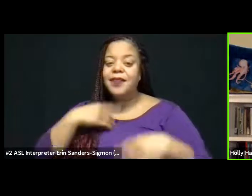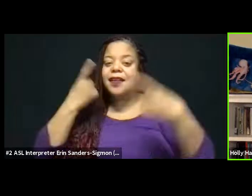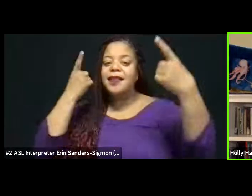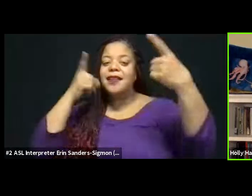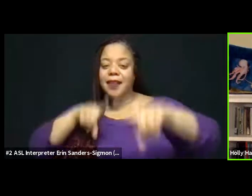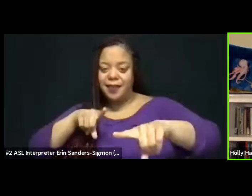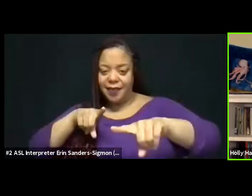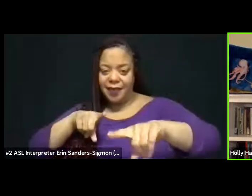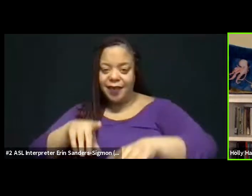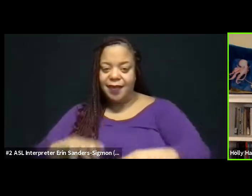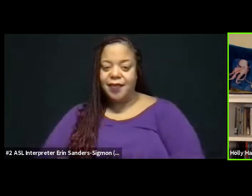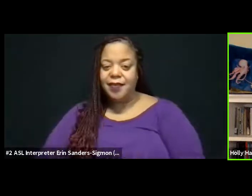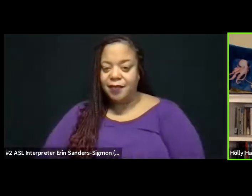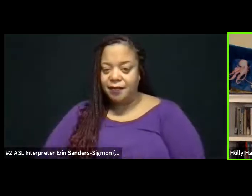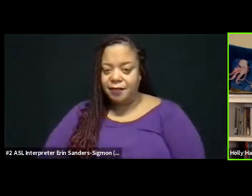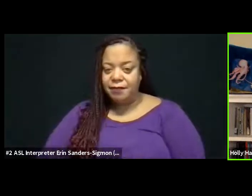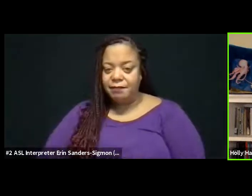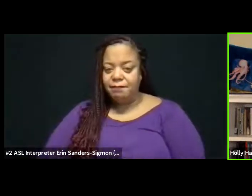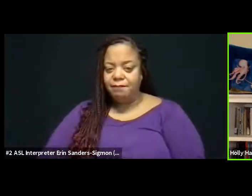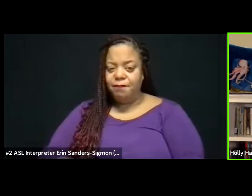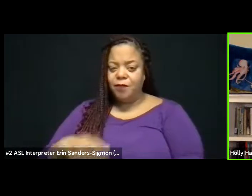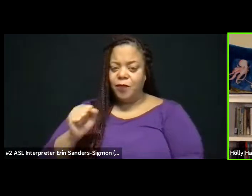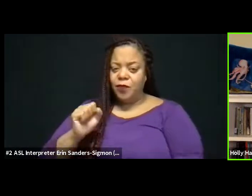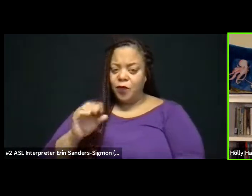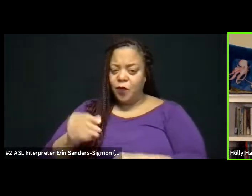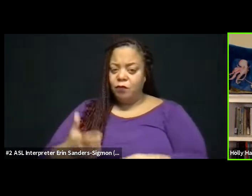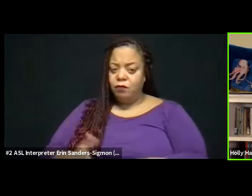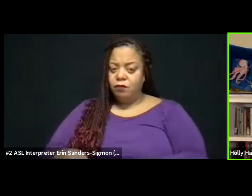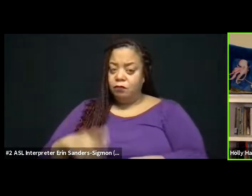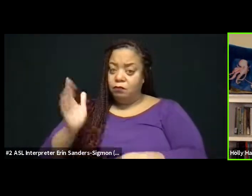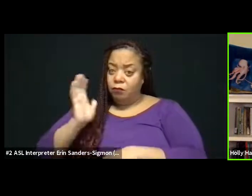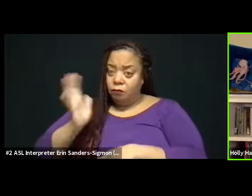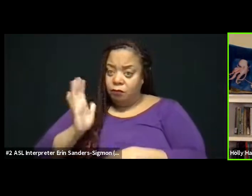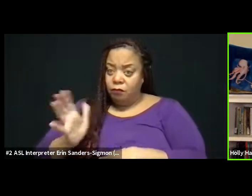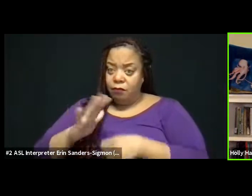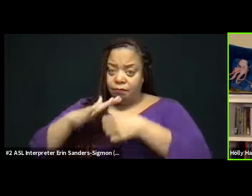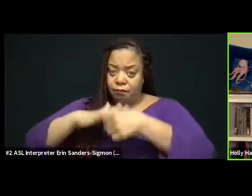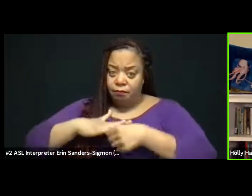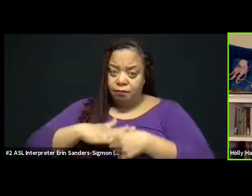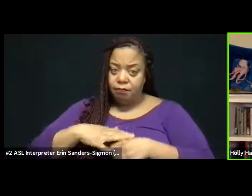more important. And so I try to give them the tools to do things, but